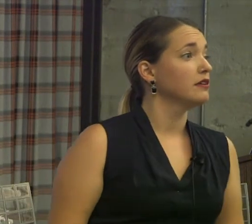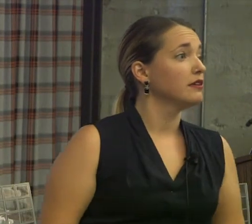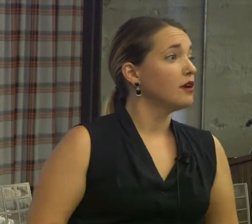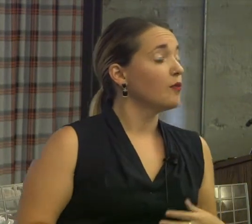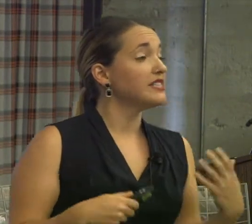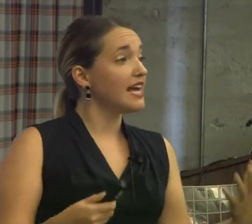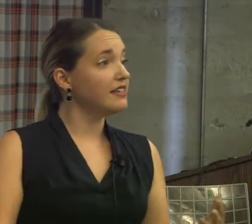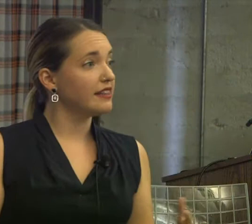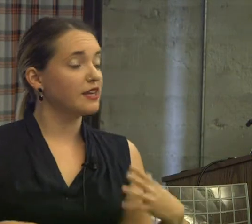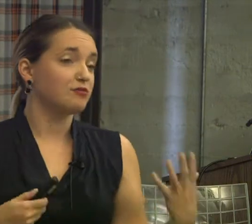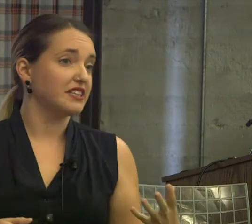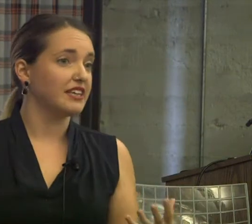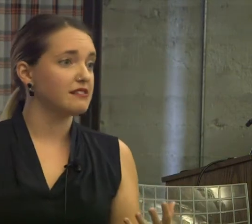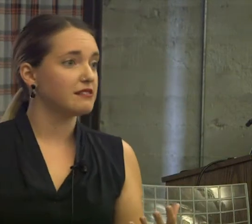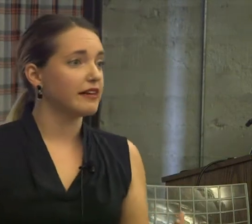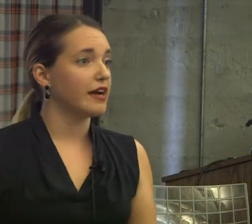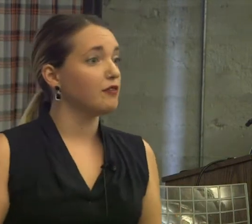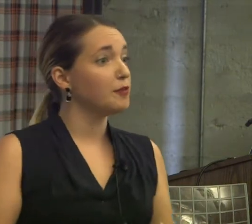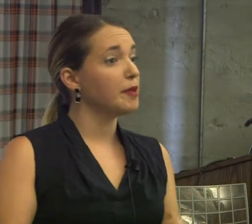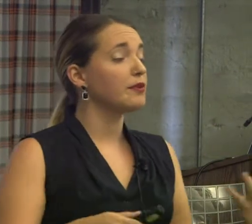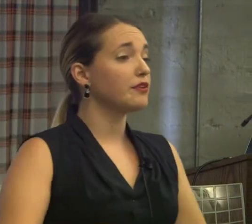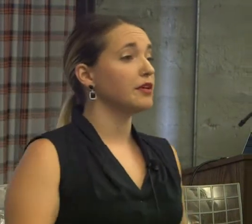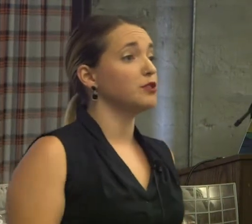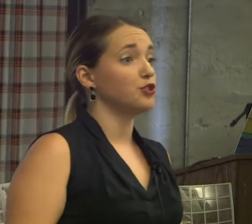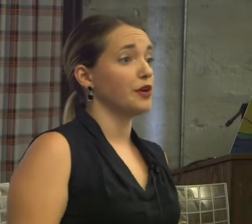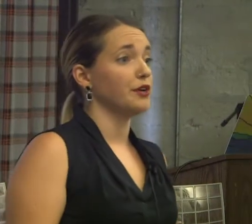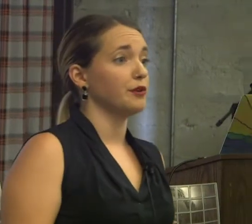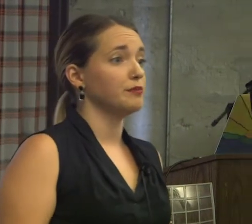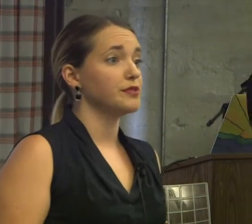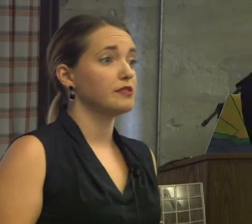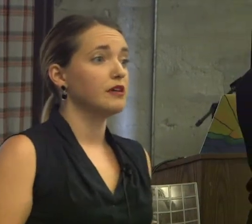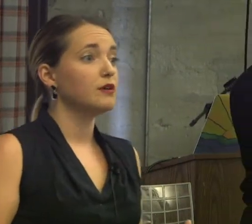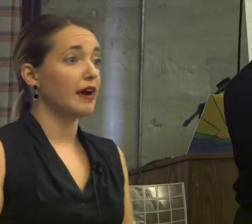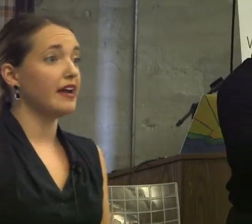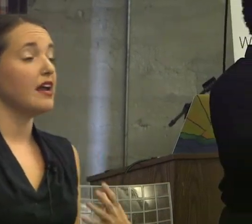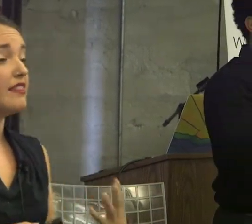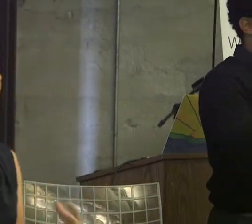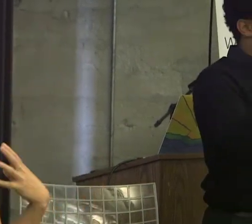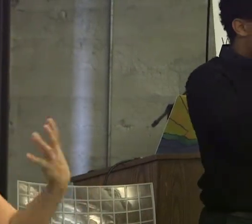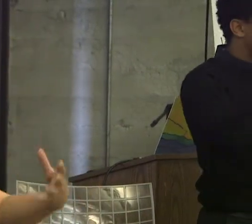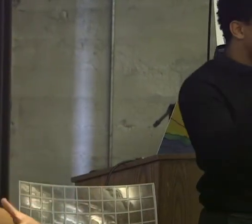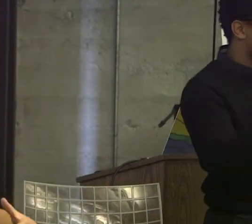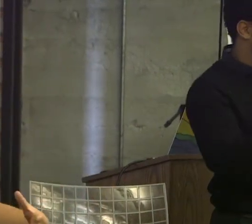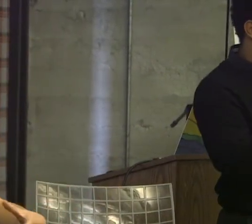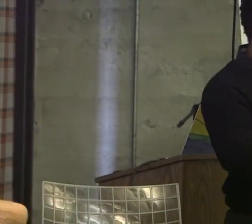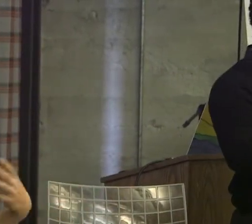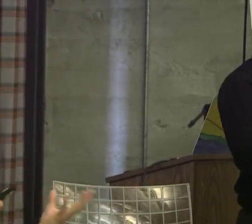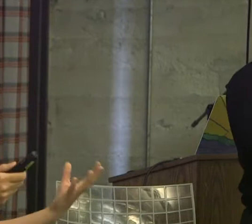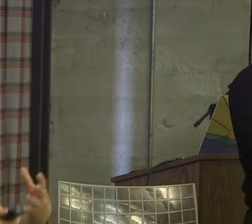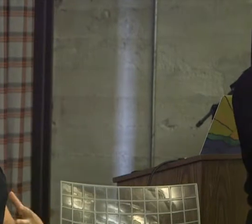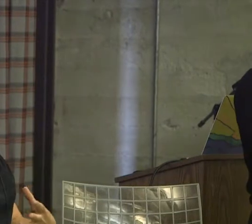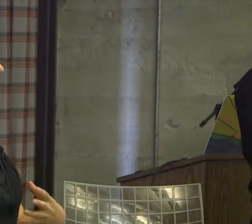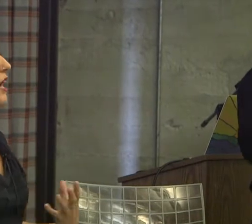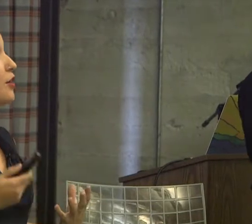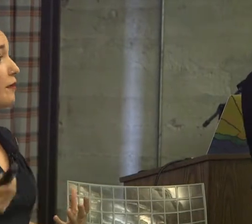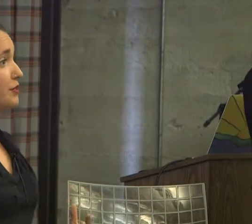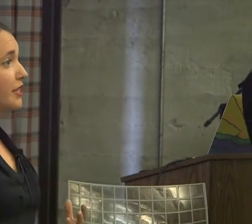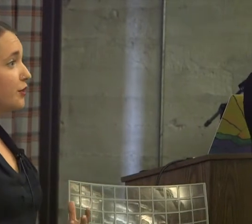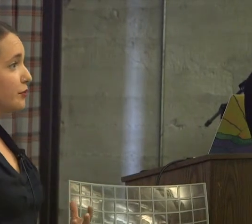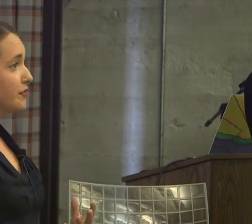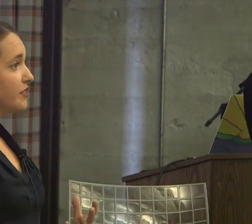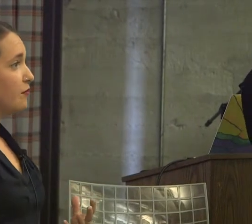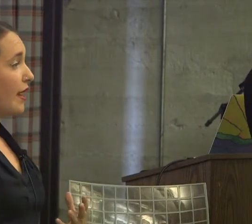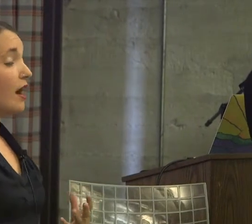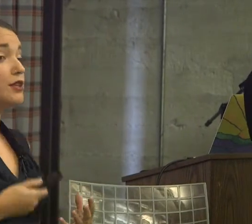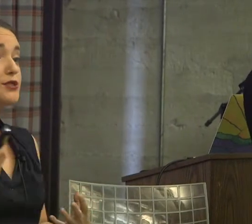everyone. We tend to think really easily of the people that are in majority groups, right? They need to have empathy for people that are in